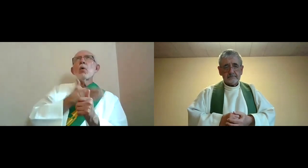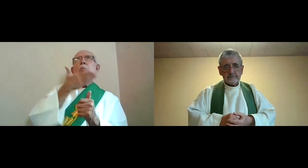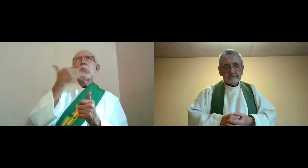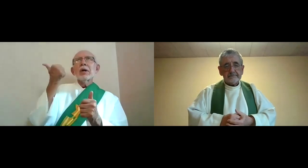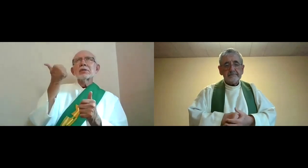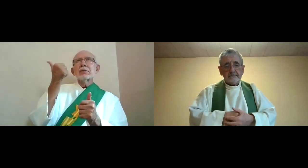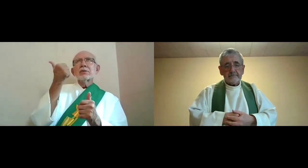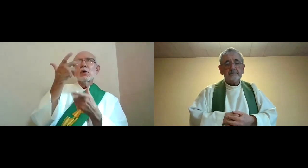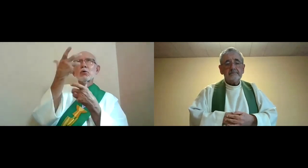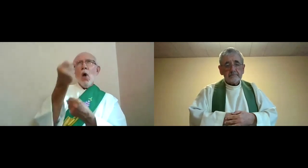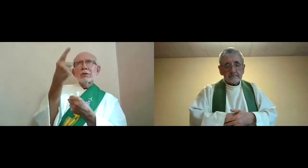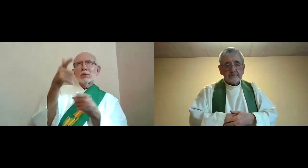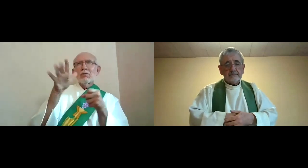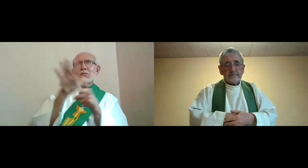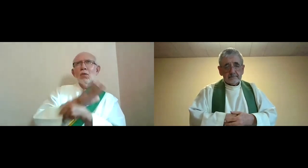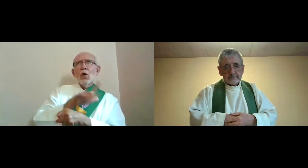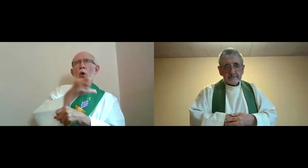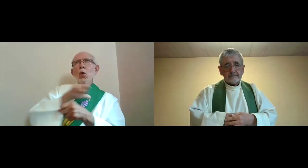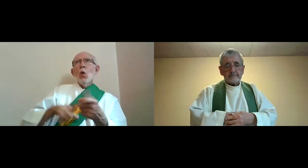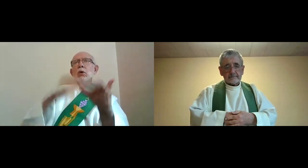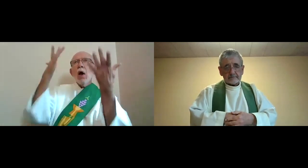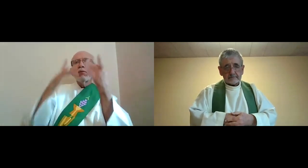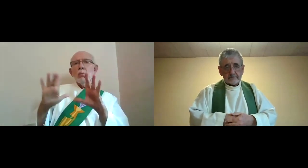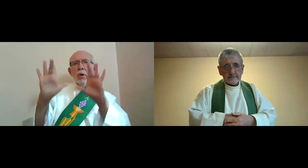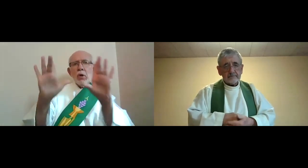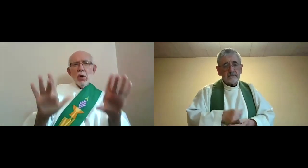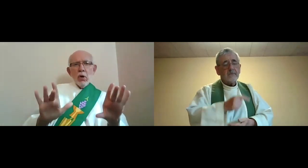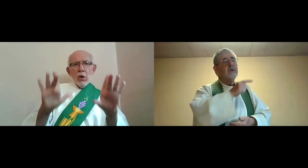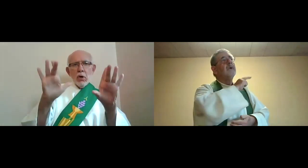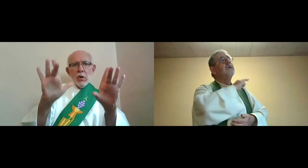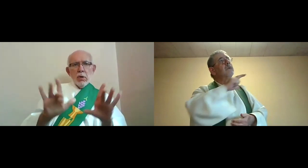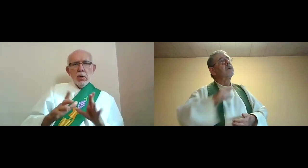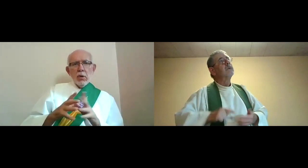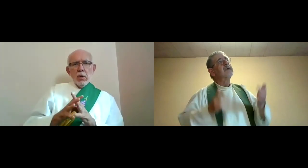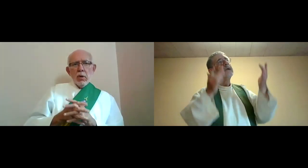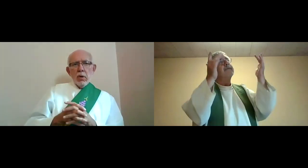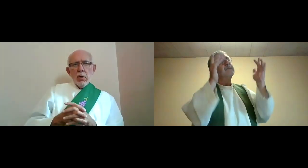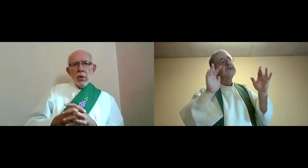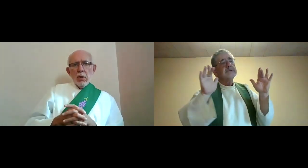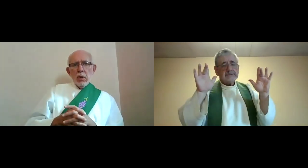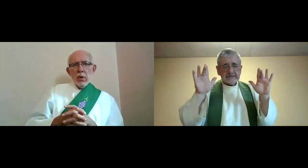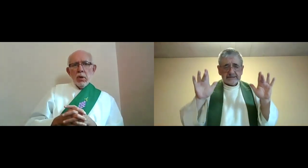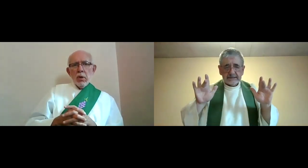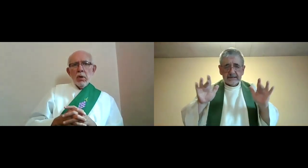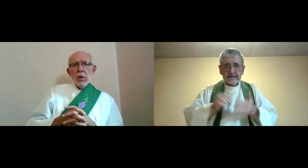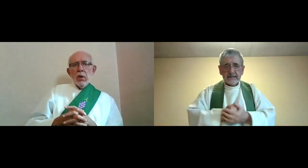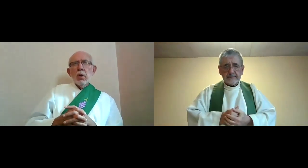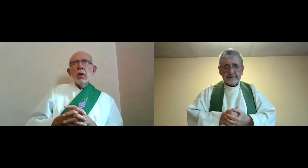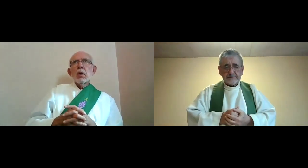we try our best to trust You fully. Lord, have mercy. Lord, have